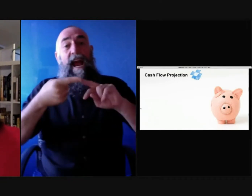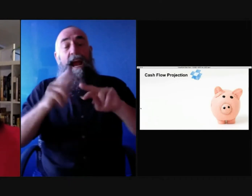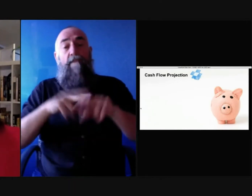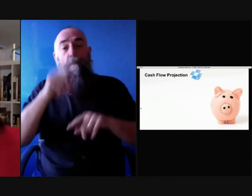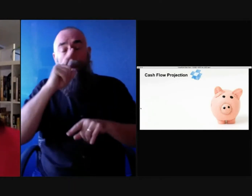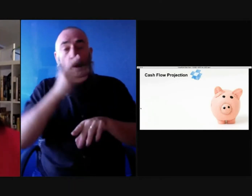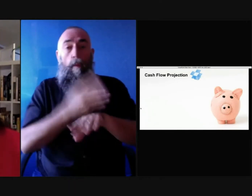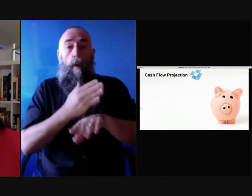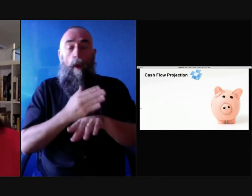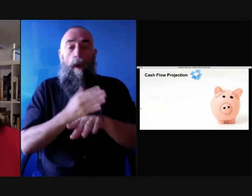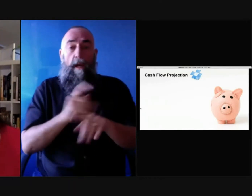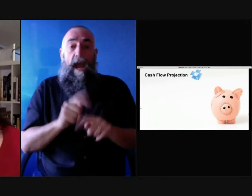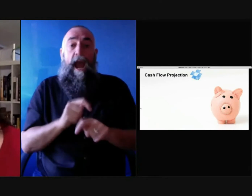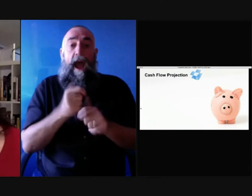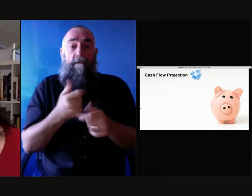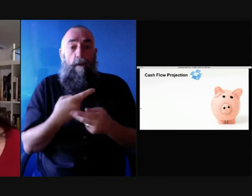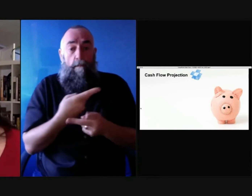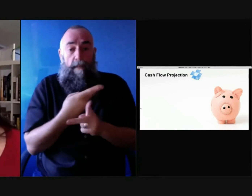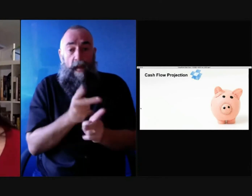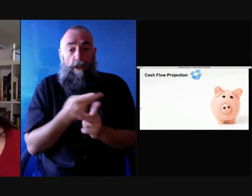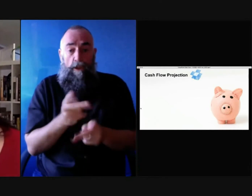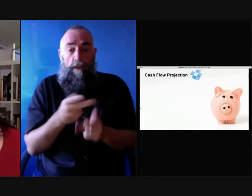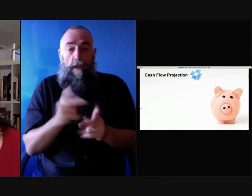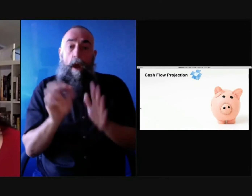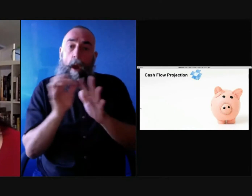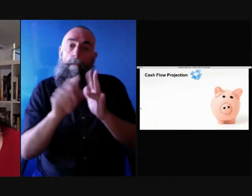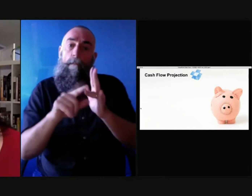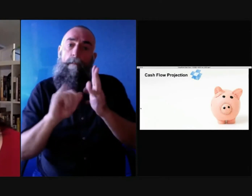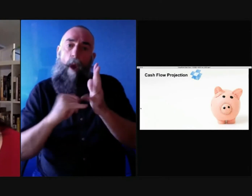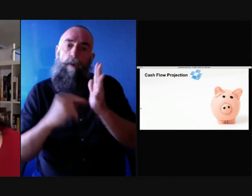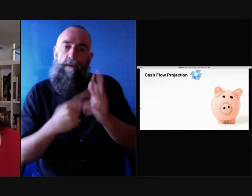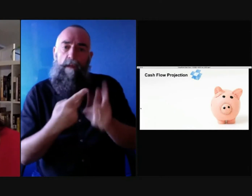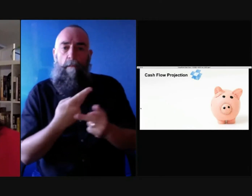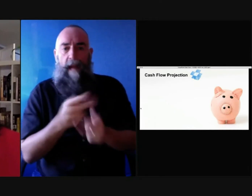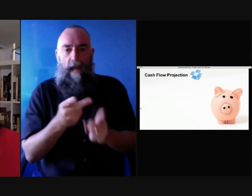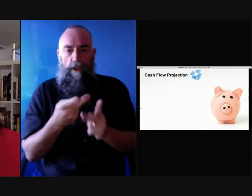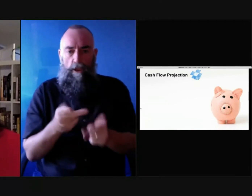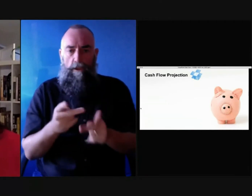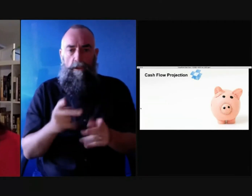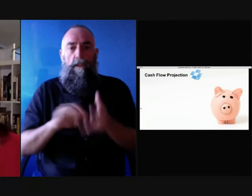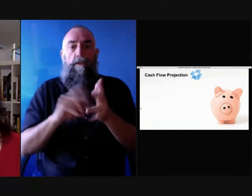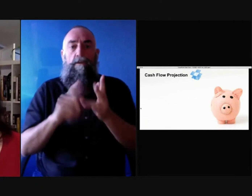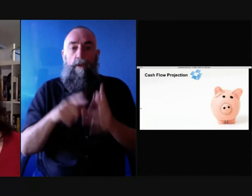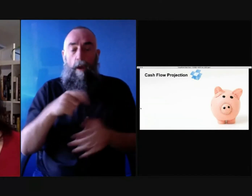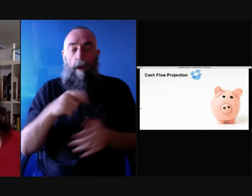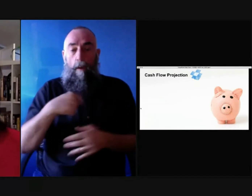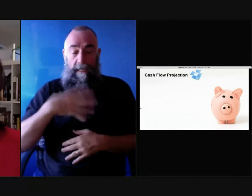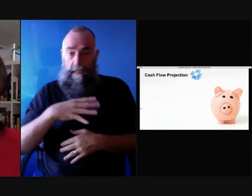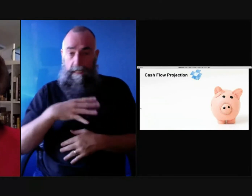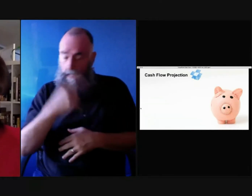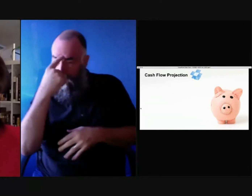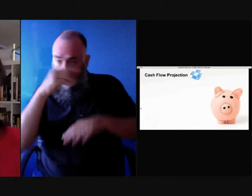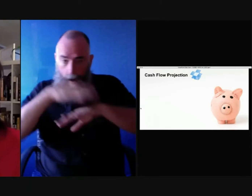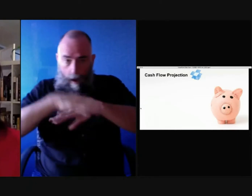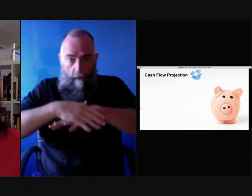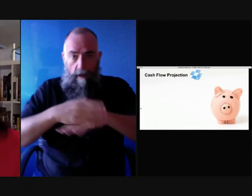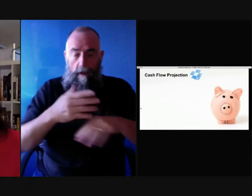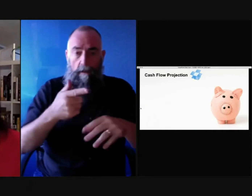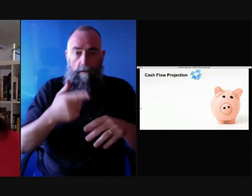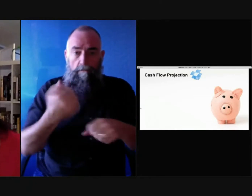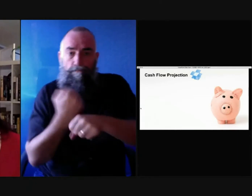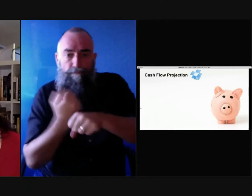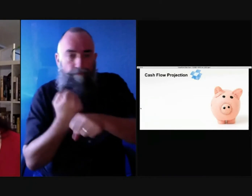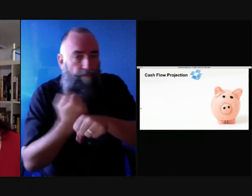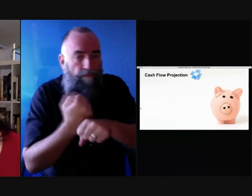post-production. Post-production has not been as adversely affected right at this moment compared to other kinds of production, but the